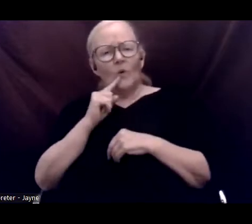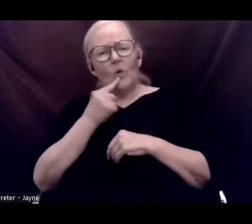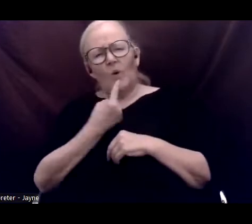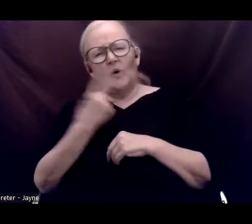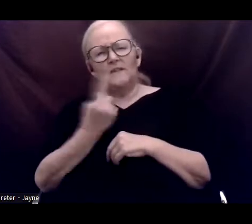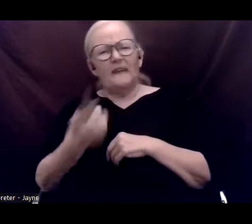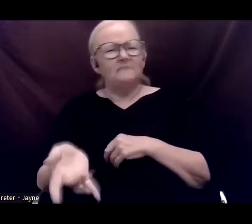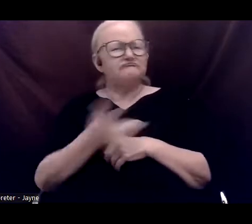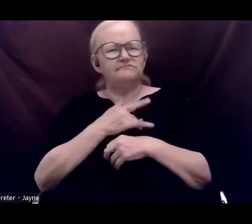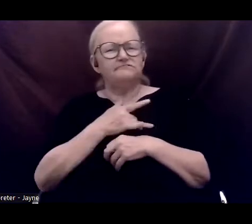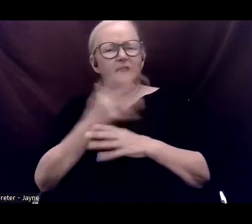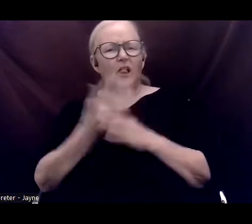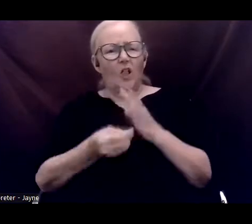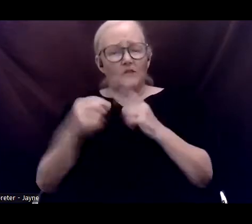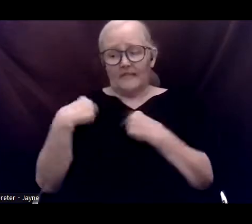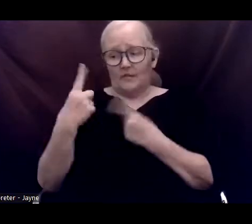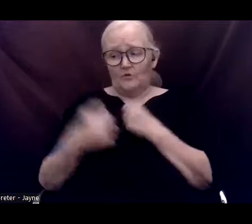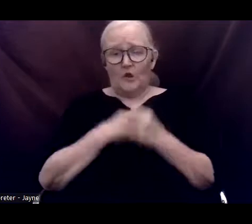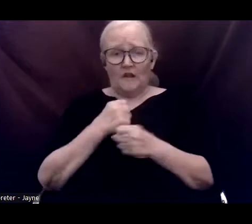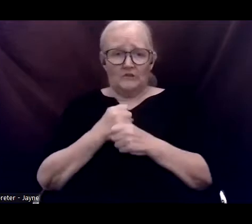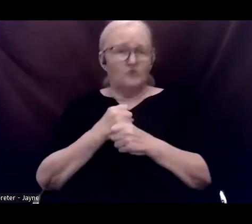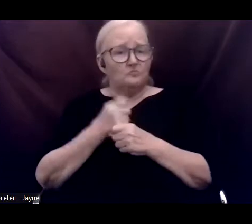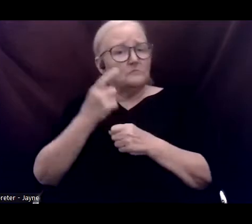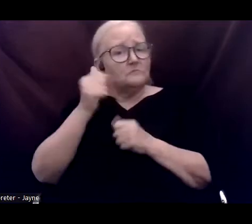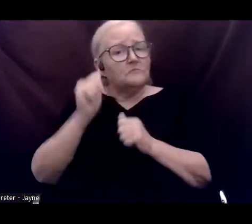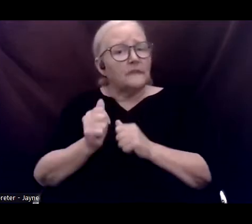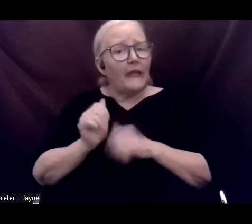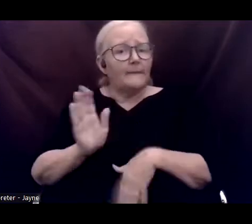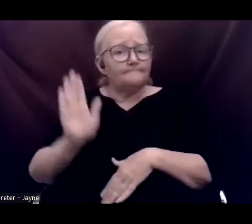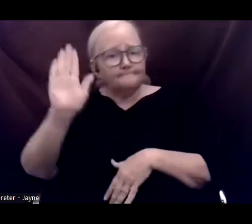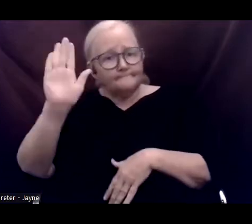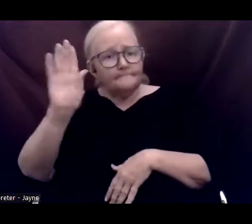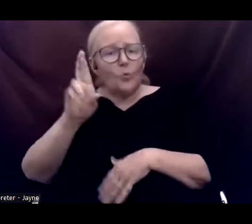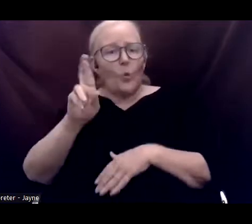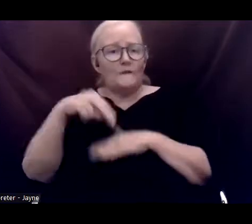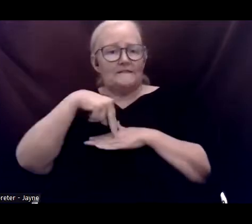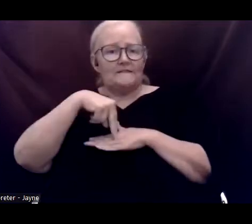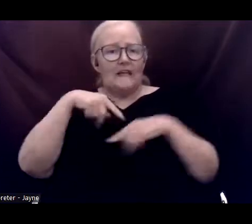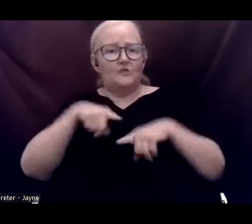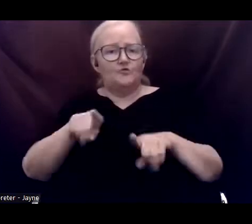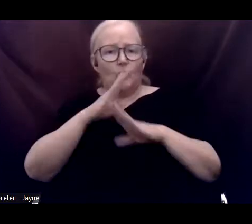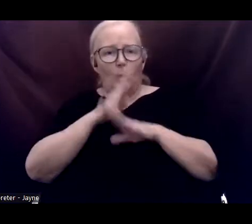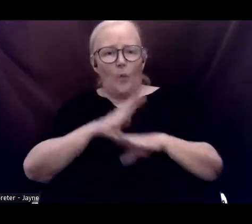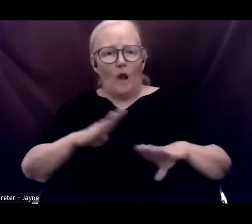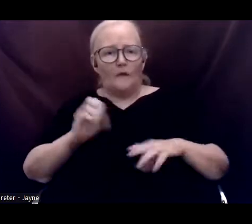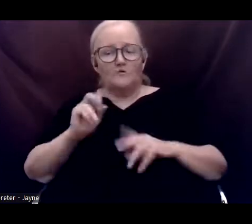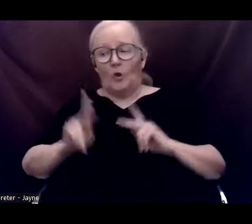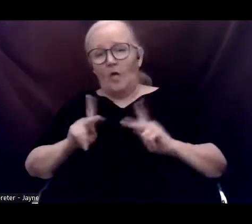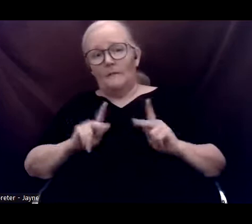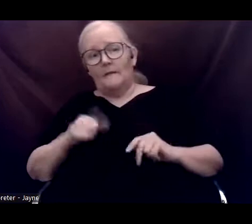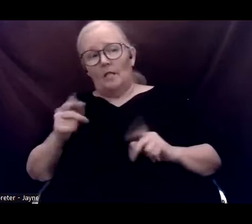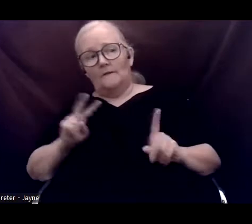year, I invite you to stand or raise your hand during the silence so that the congregation may